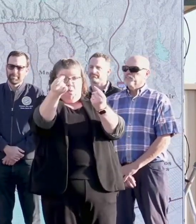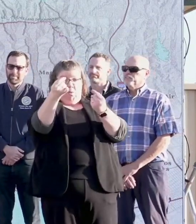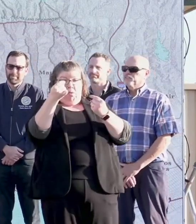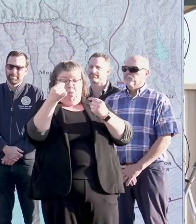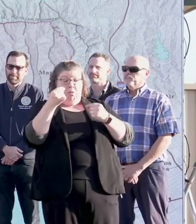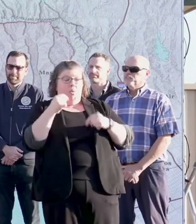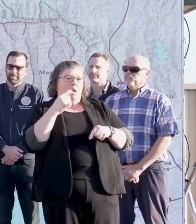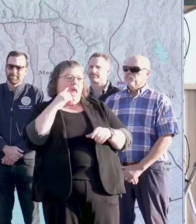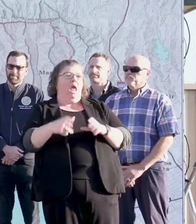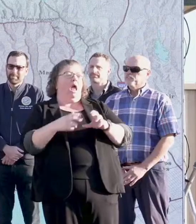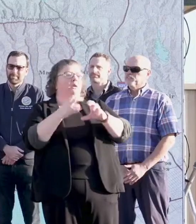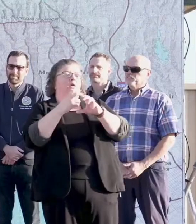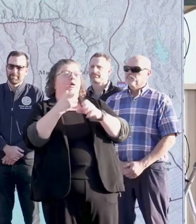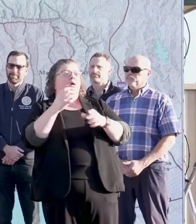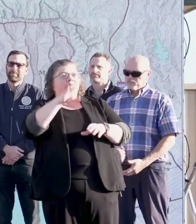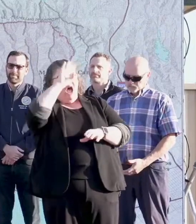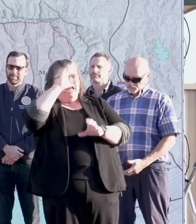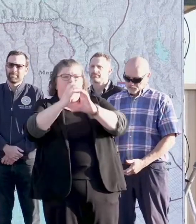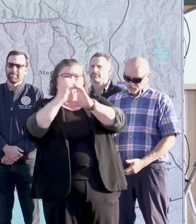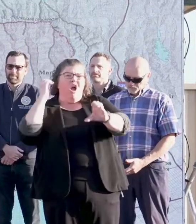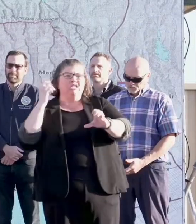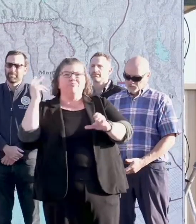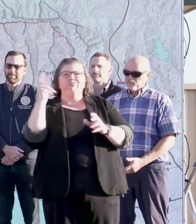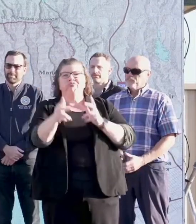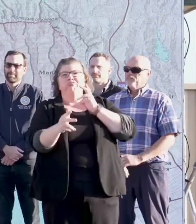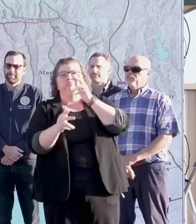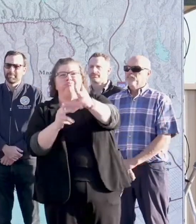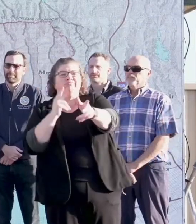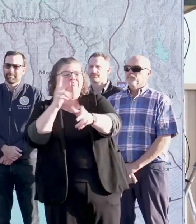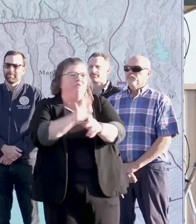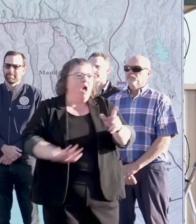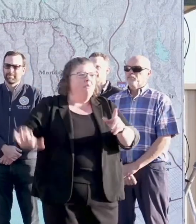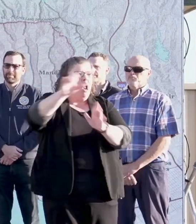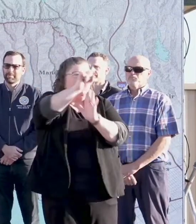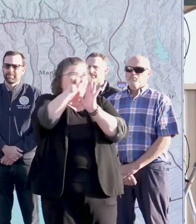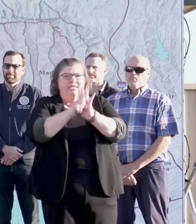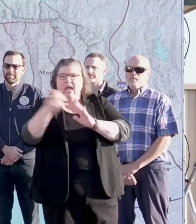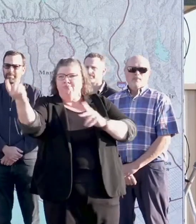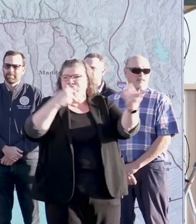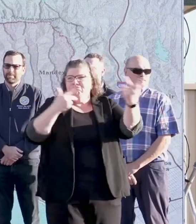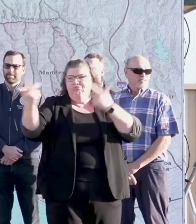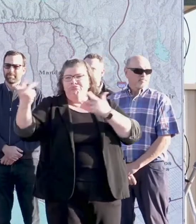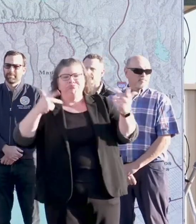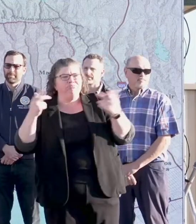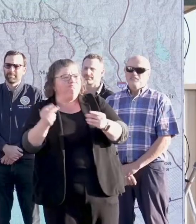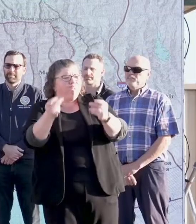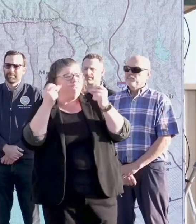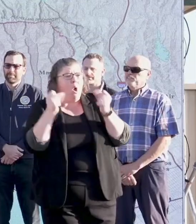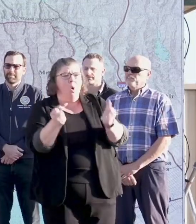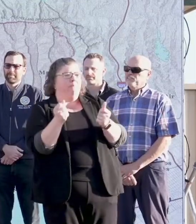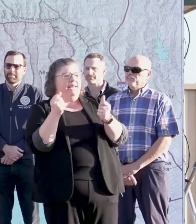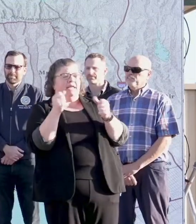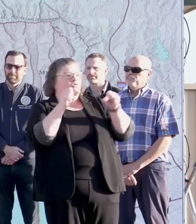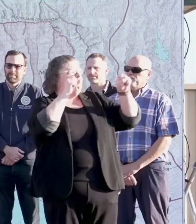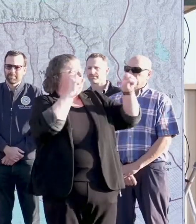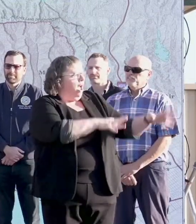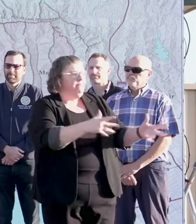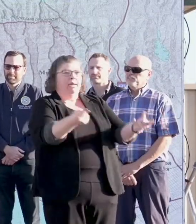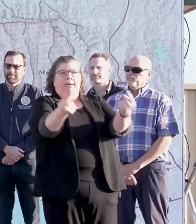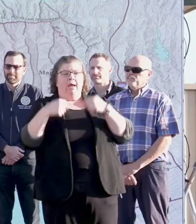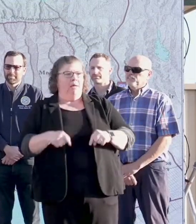had engines from all parts of the state, from every corner of the state, folks who got on the road immediately and came down here to help us.